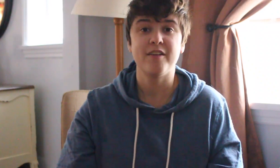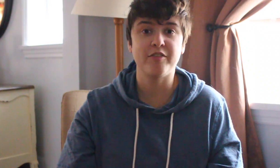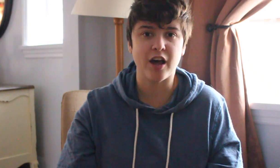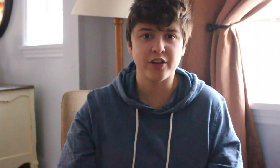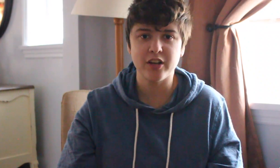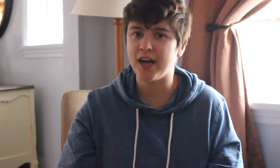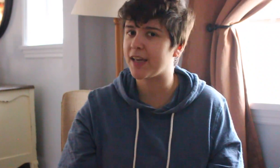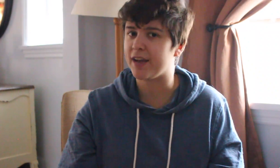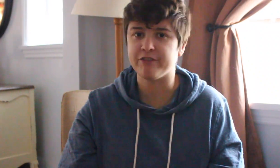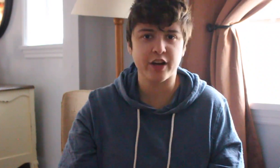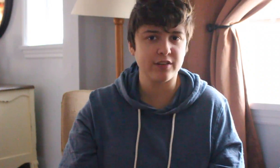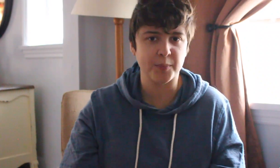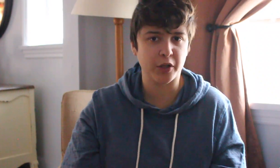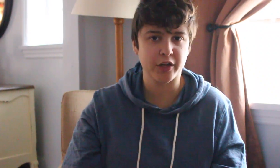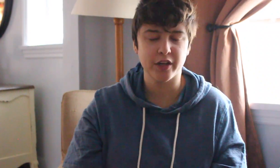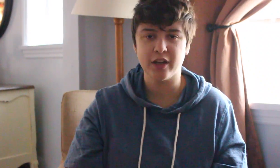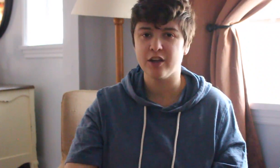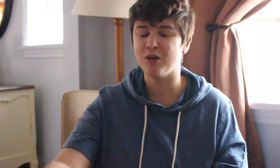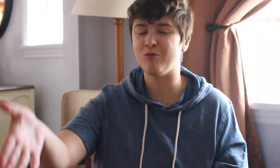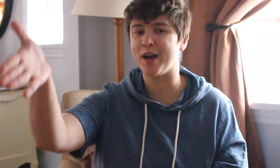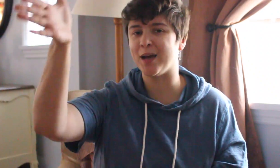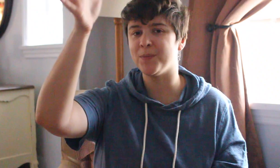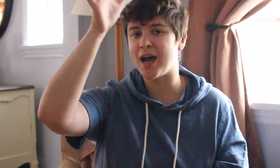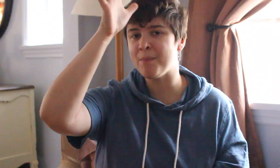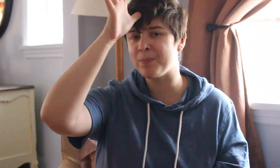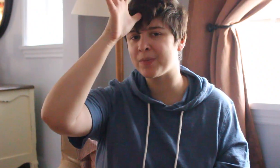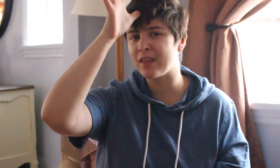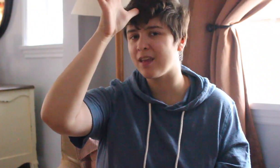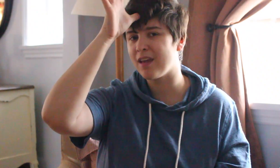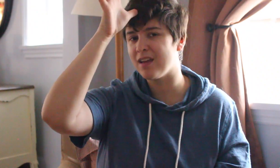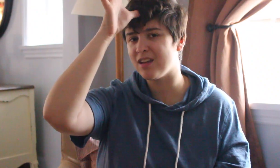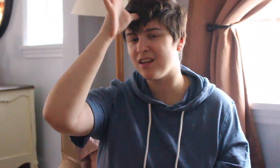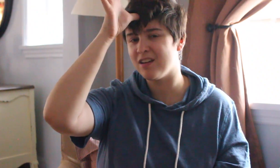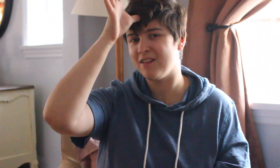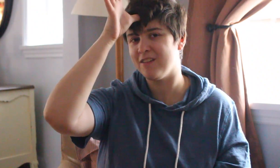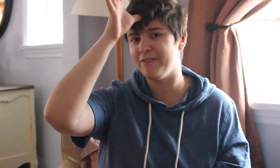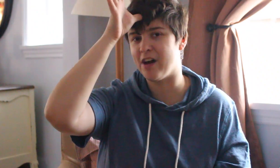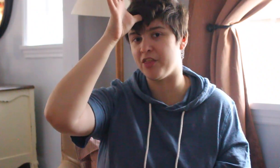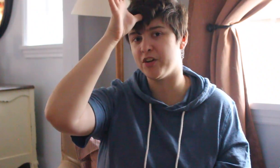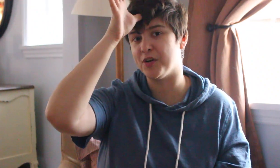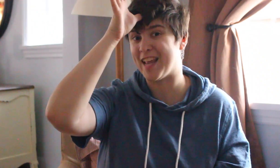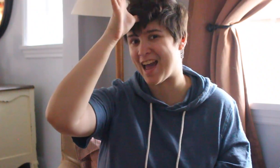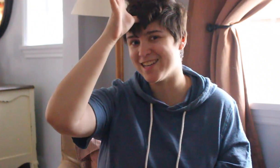Father again very similar. Right up top. Father or dad.